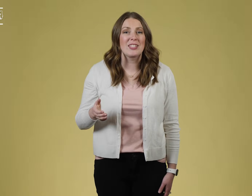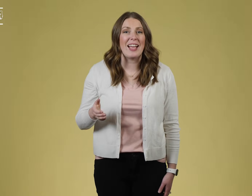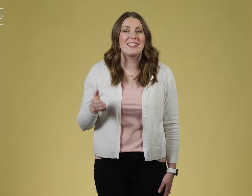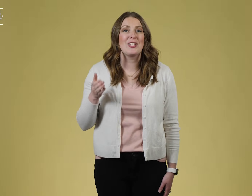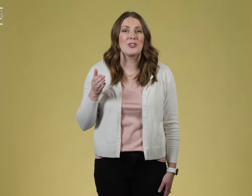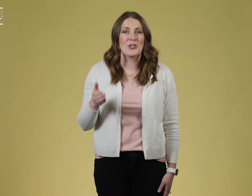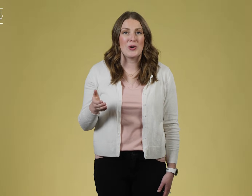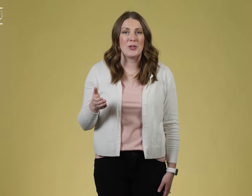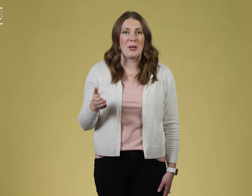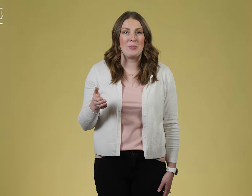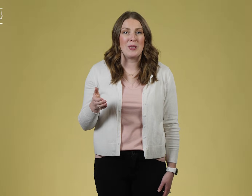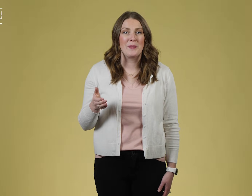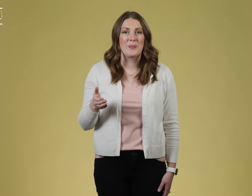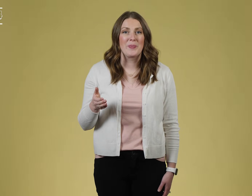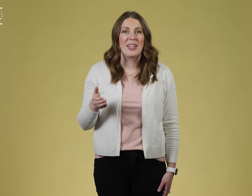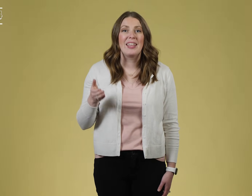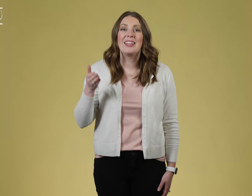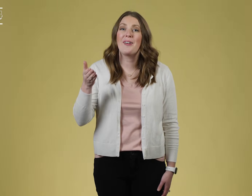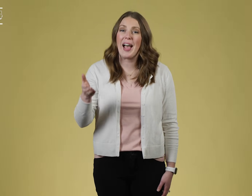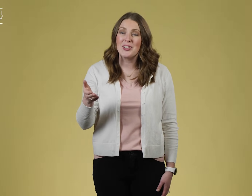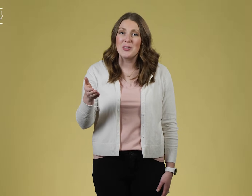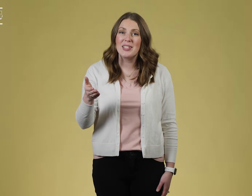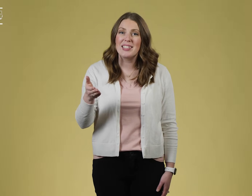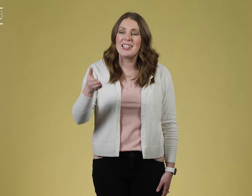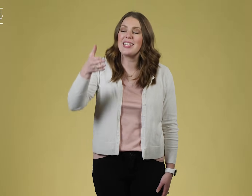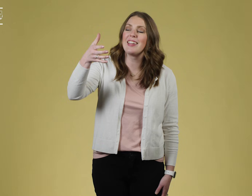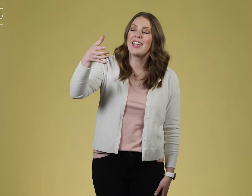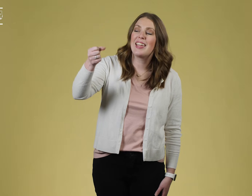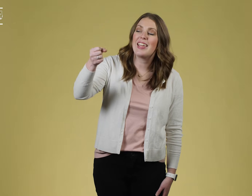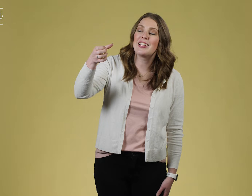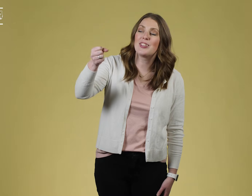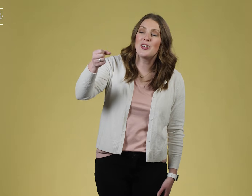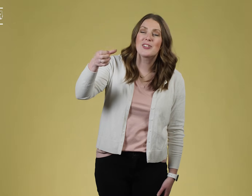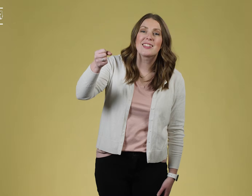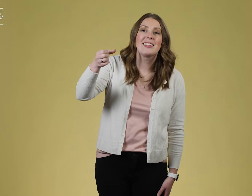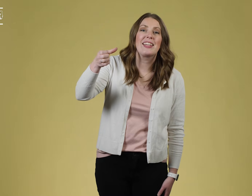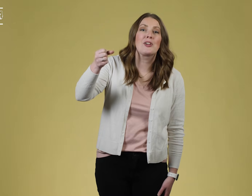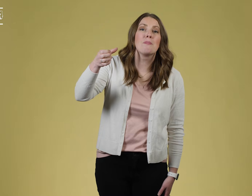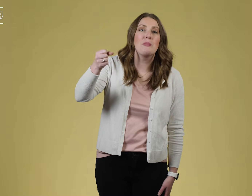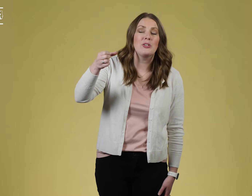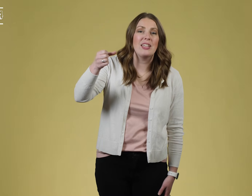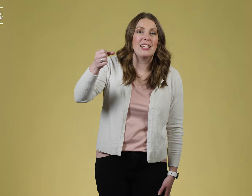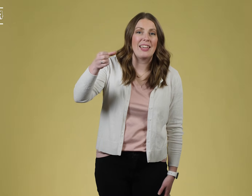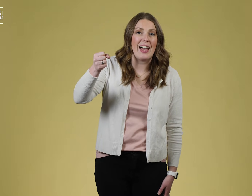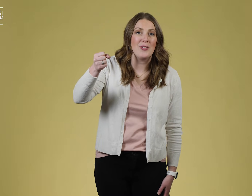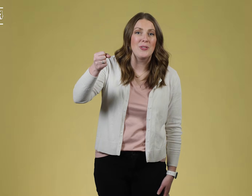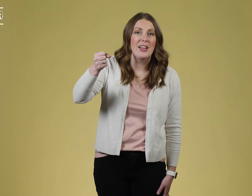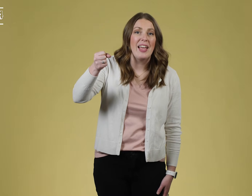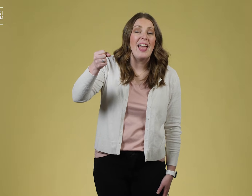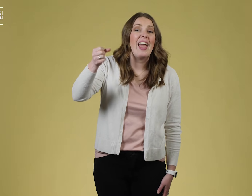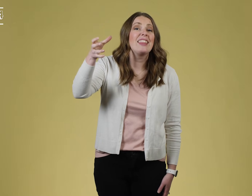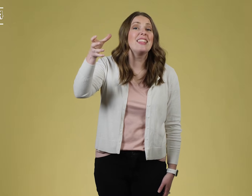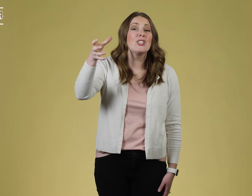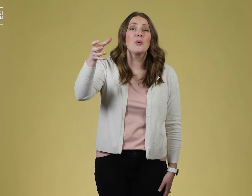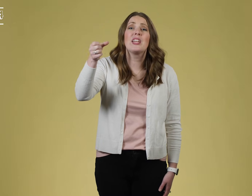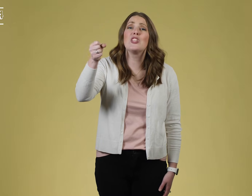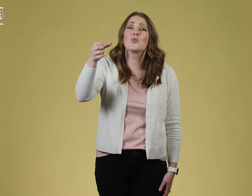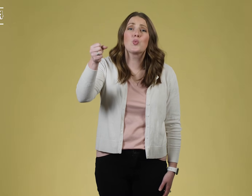signs that you'll show your baby. Now, as you can see, it looks like you're milking a cow. And this one is